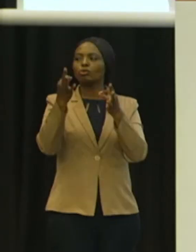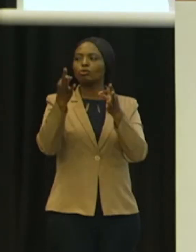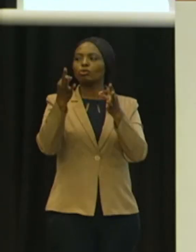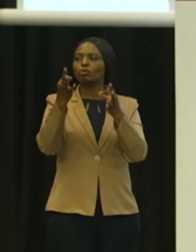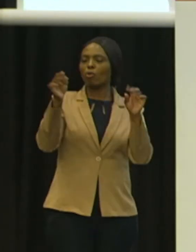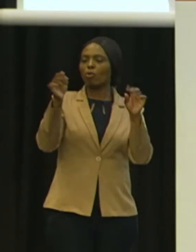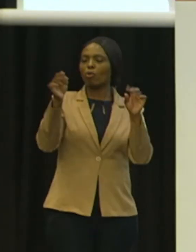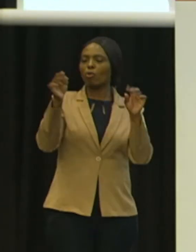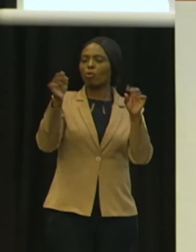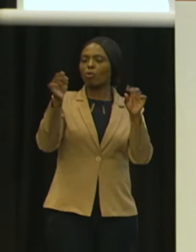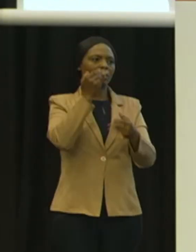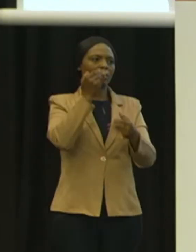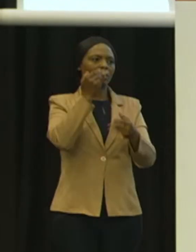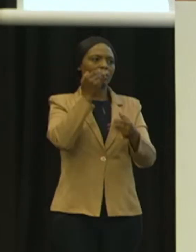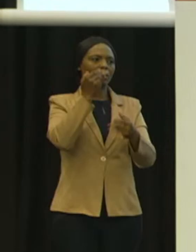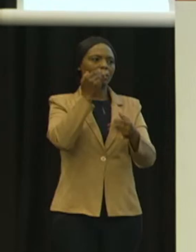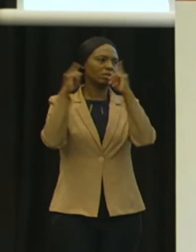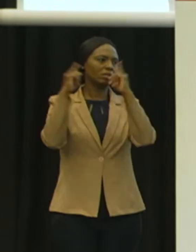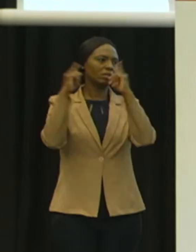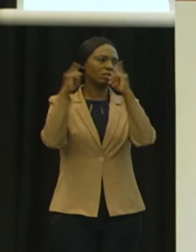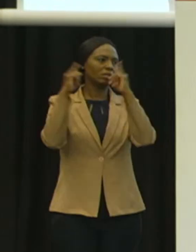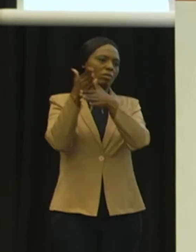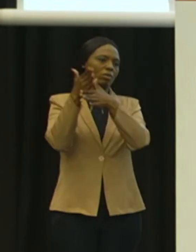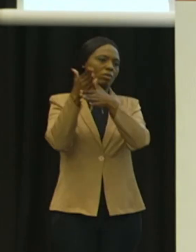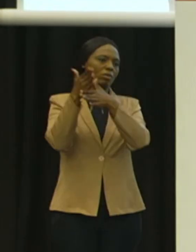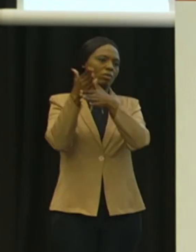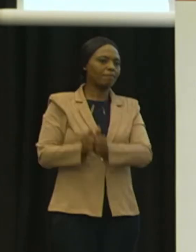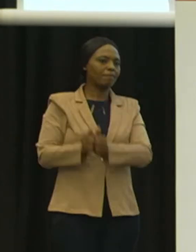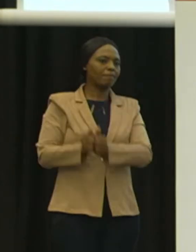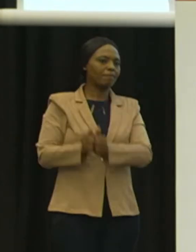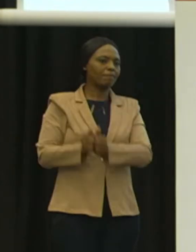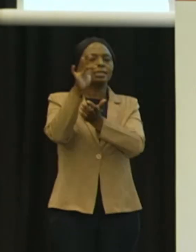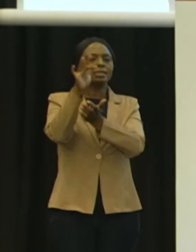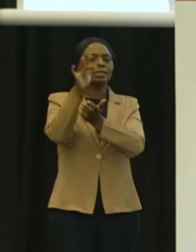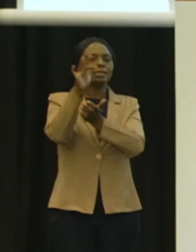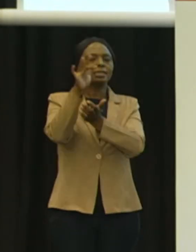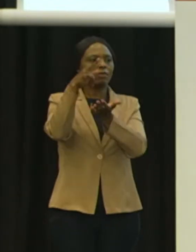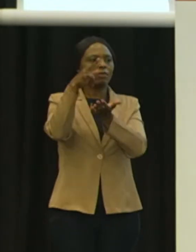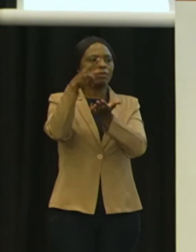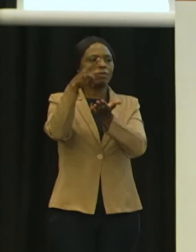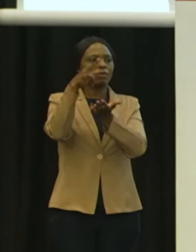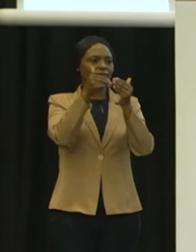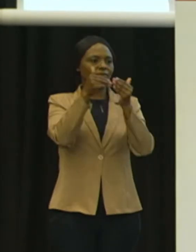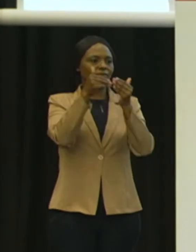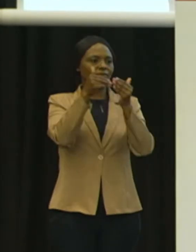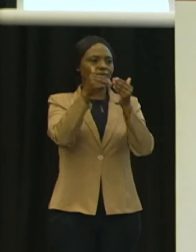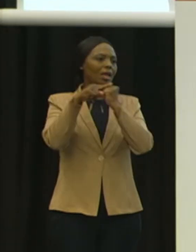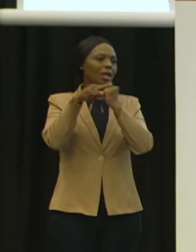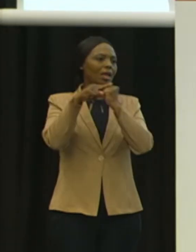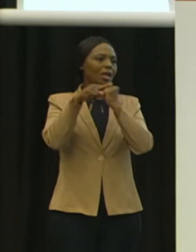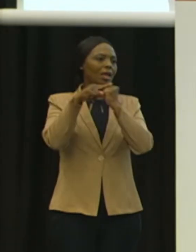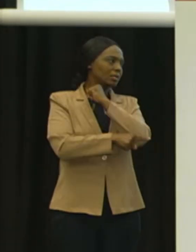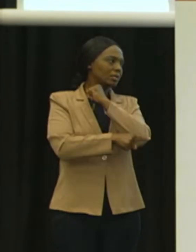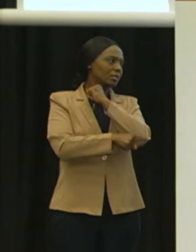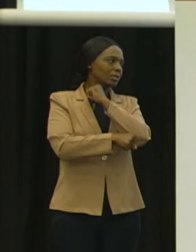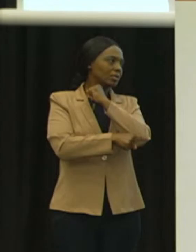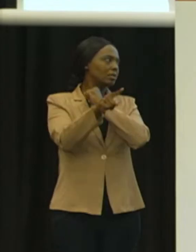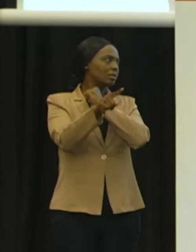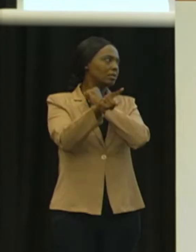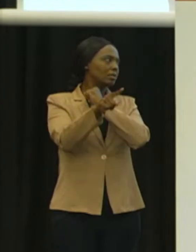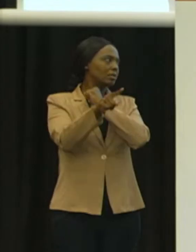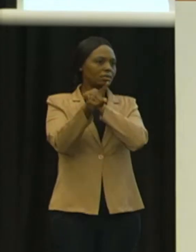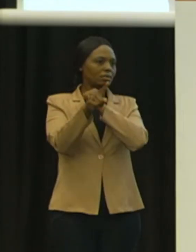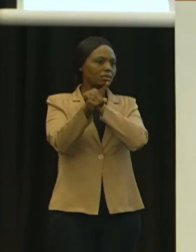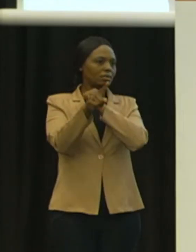team coordinated by the Center for Positive Care. And then lastly, we have our vibe, which